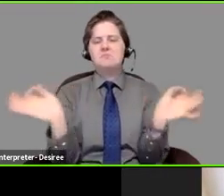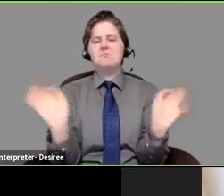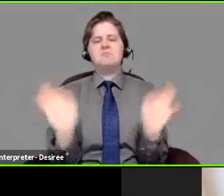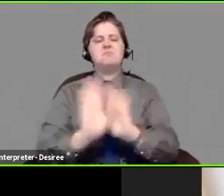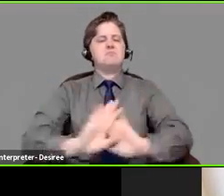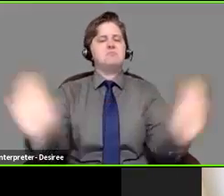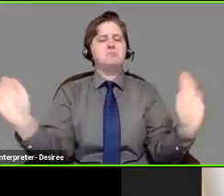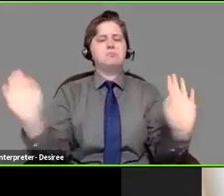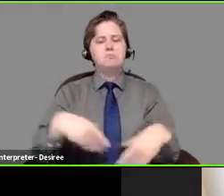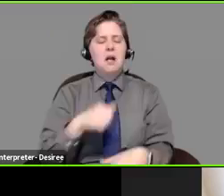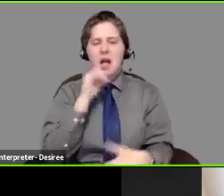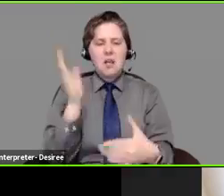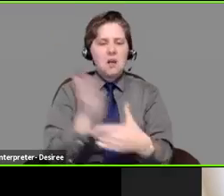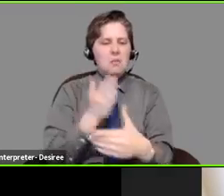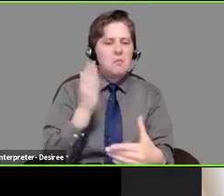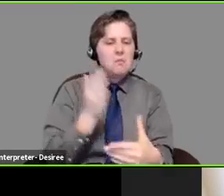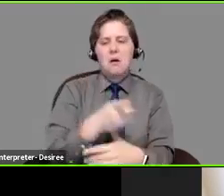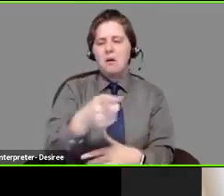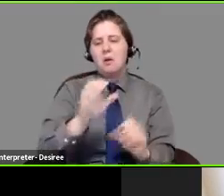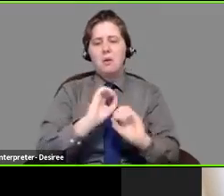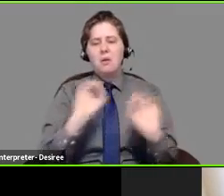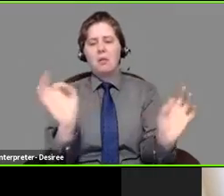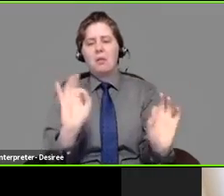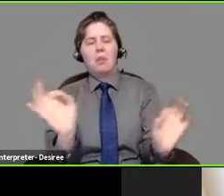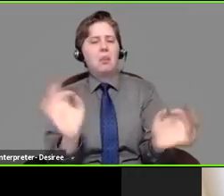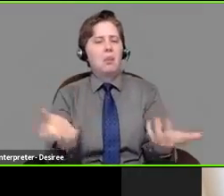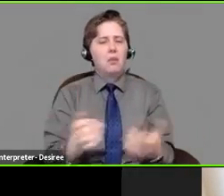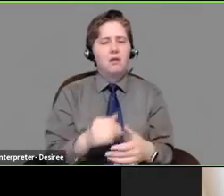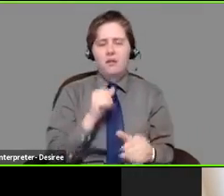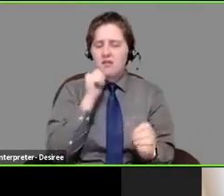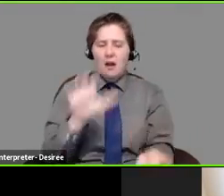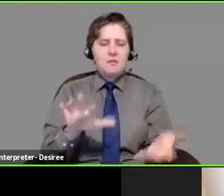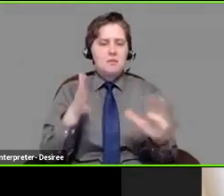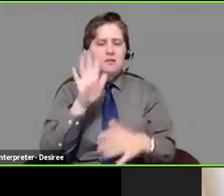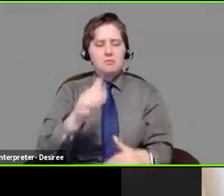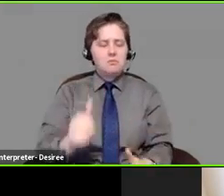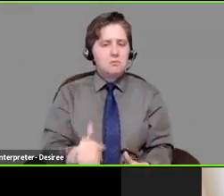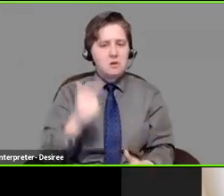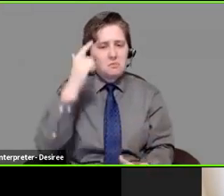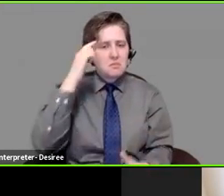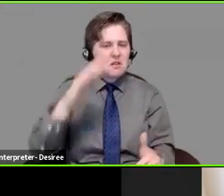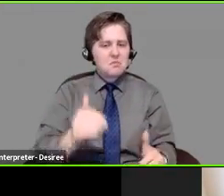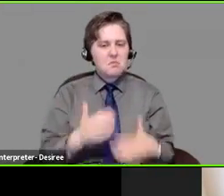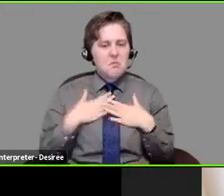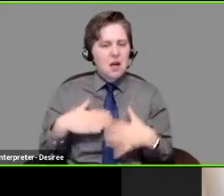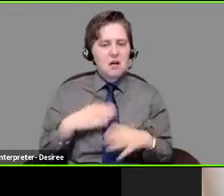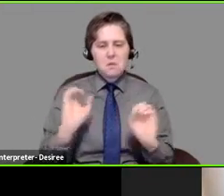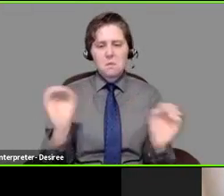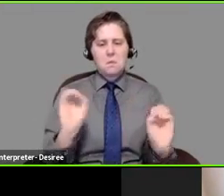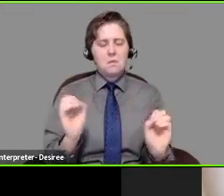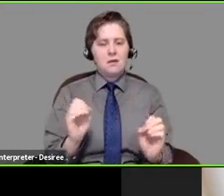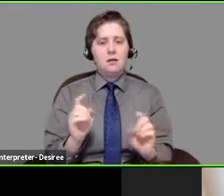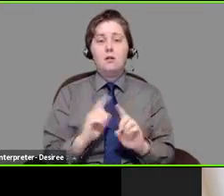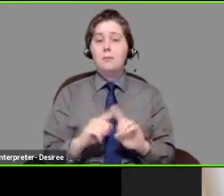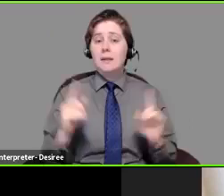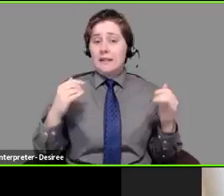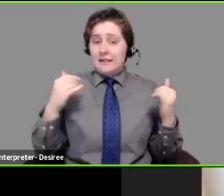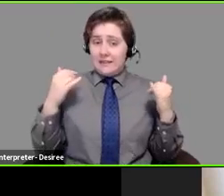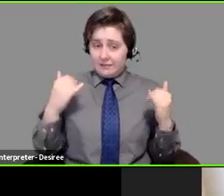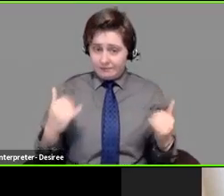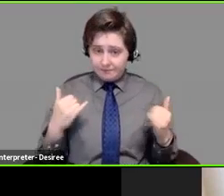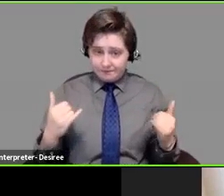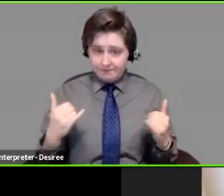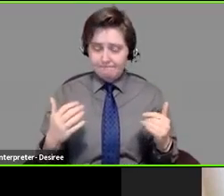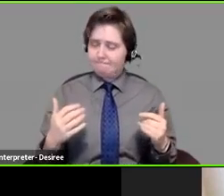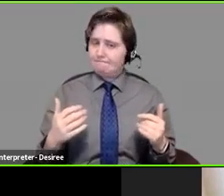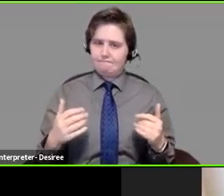that was going to be in your life and affect or disrupt your psyche. And now we know